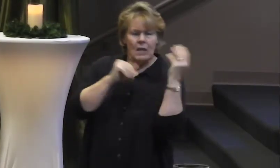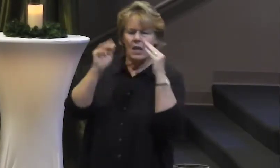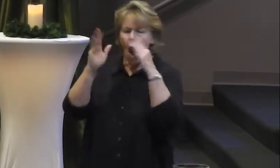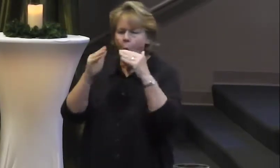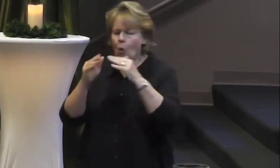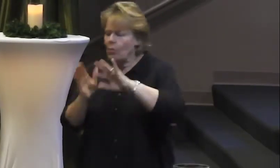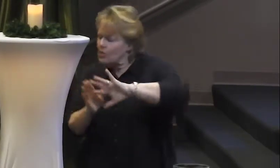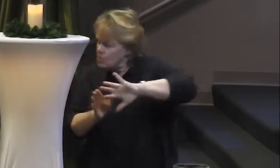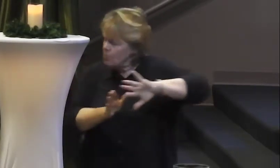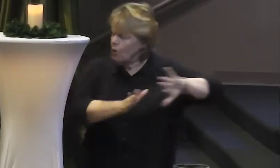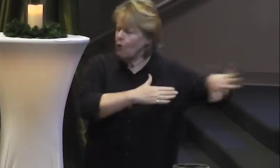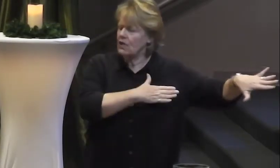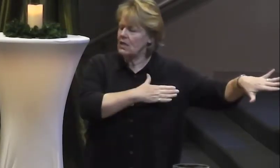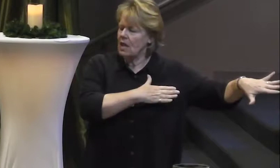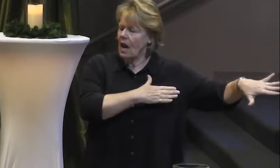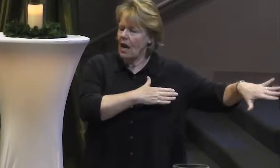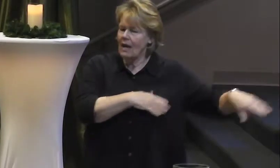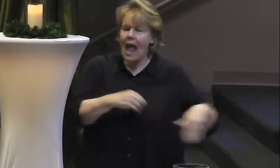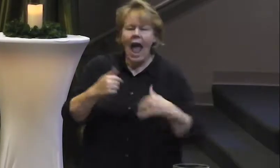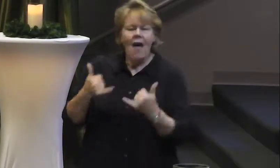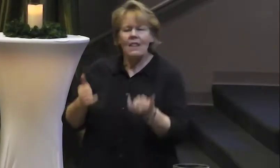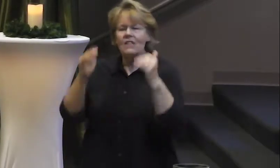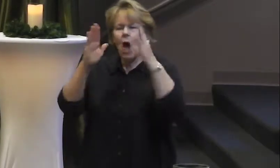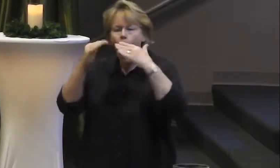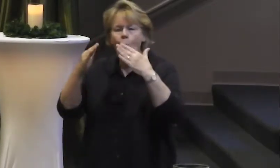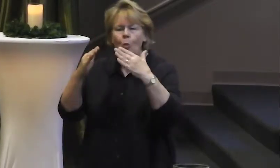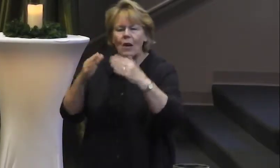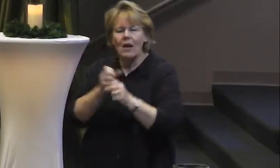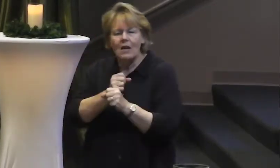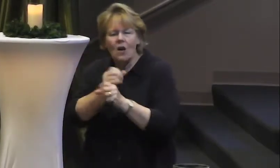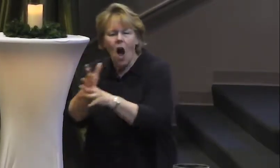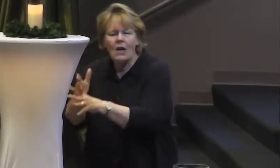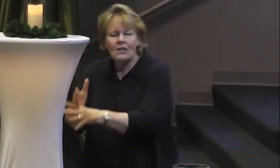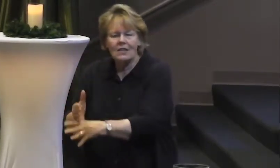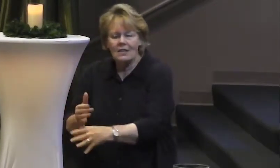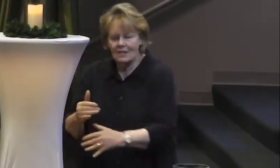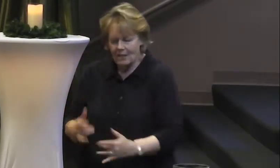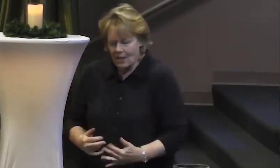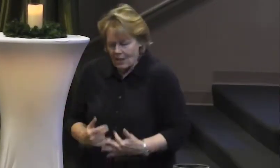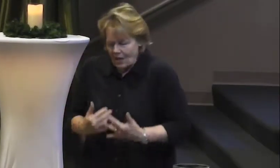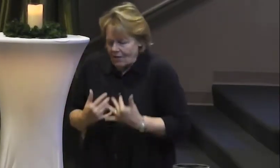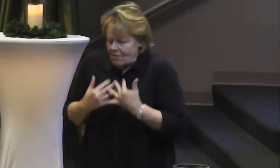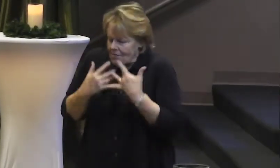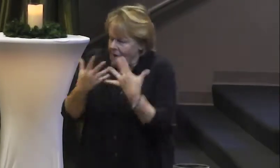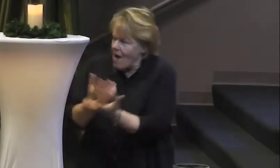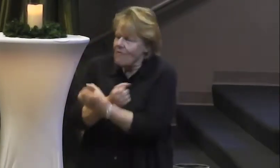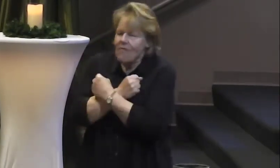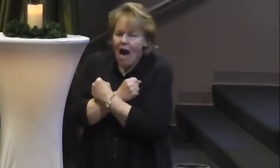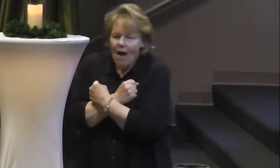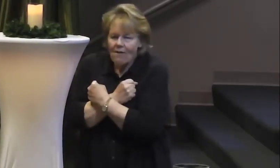what stirs up love. This hope is what guides love. Love, genuine love, comes from